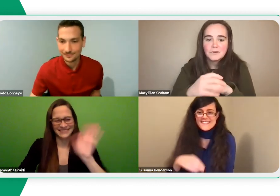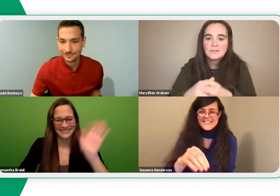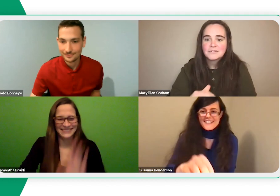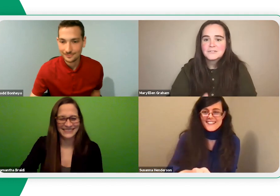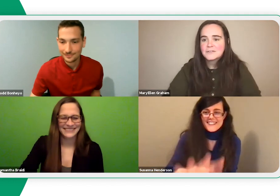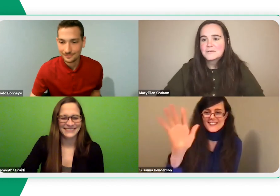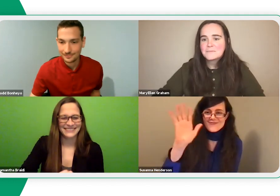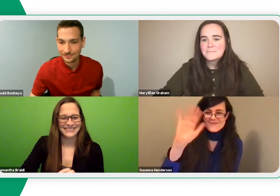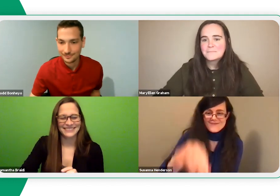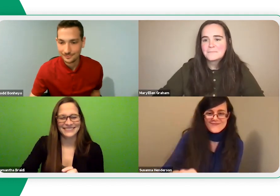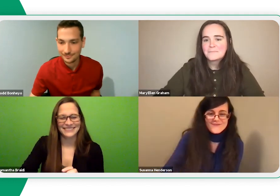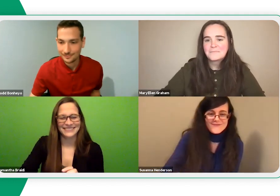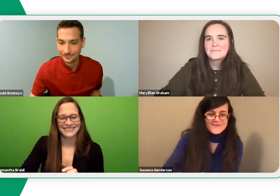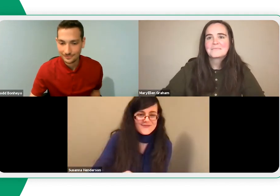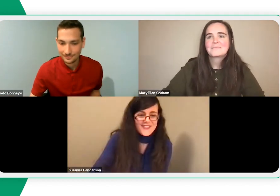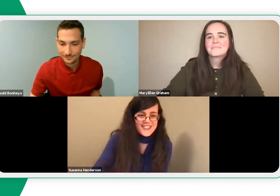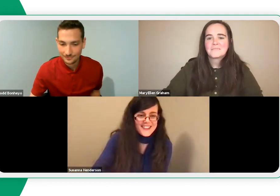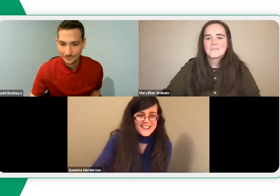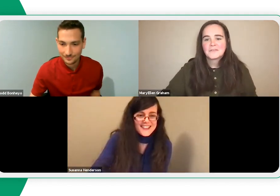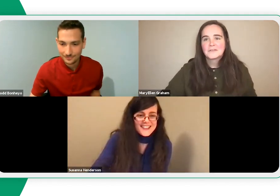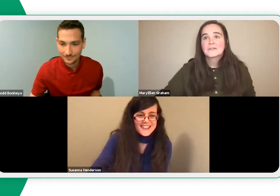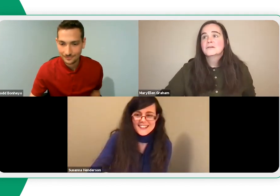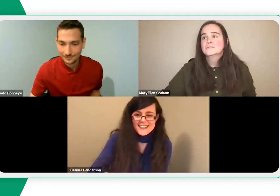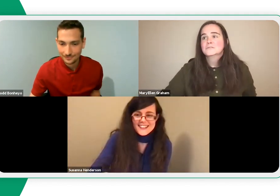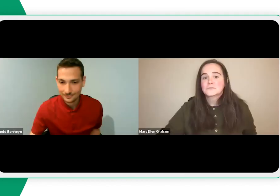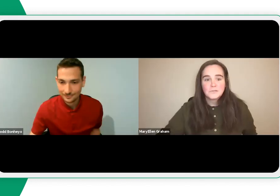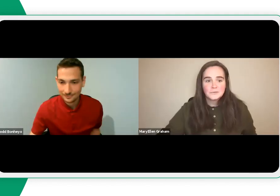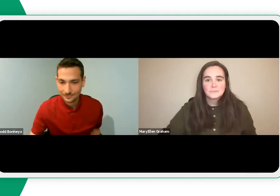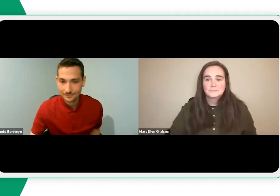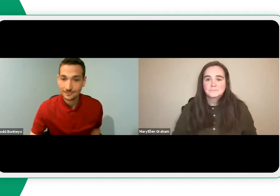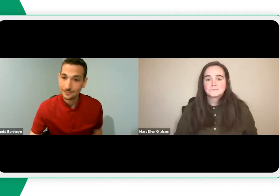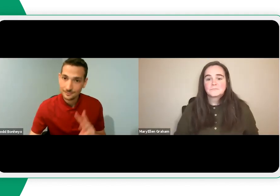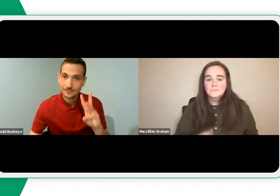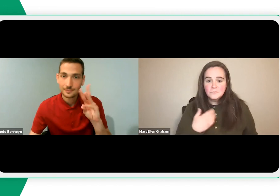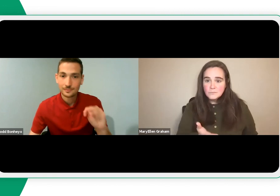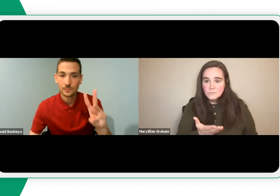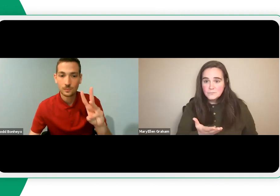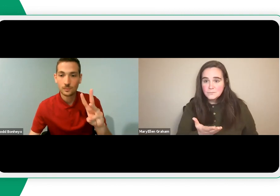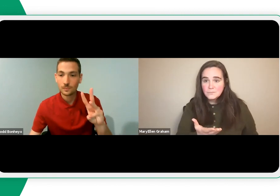you for having me. Bye-bye. Goodbye, folks.